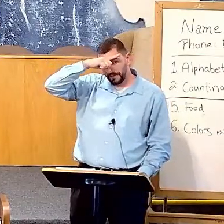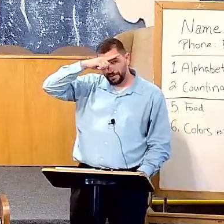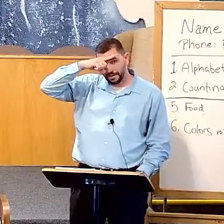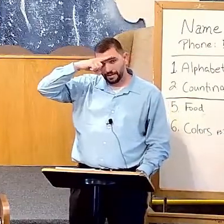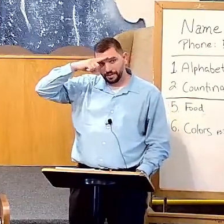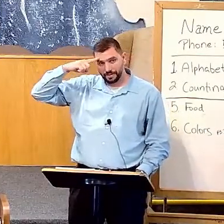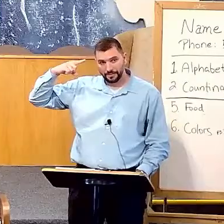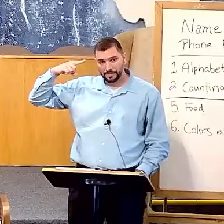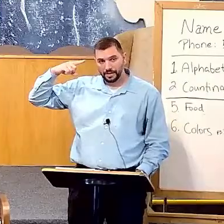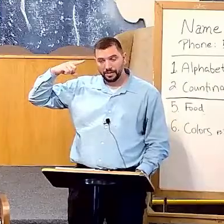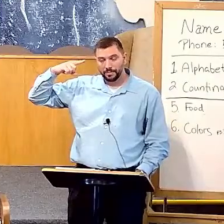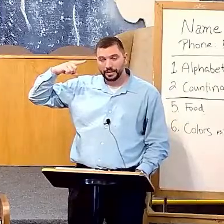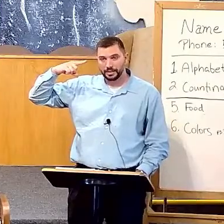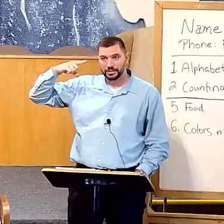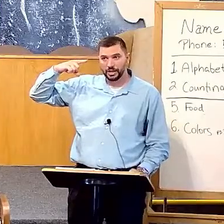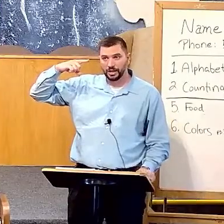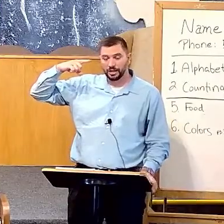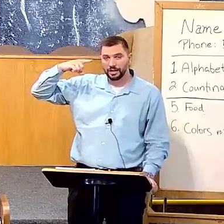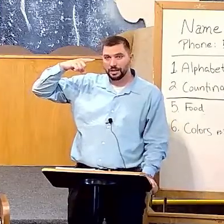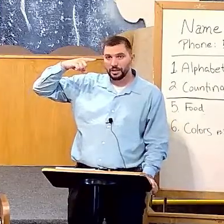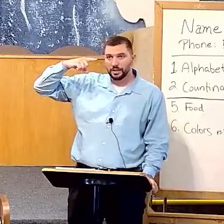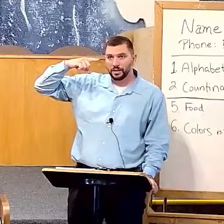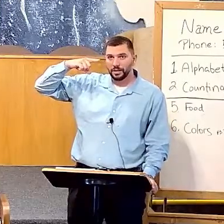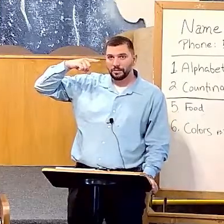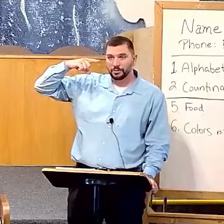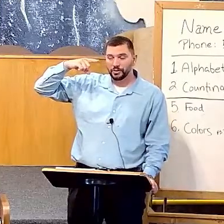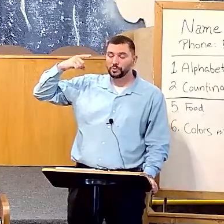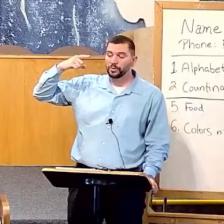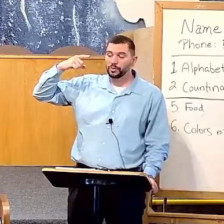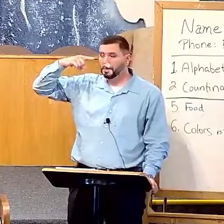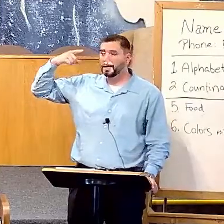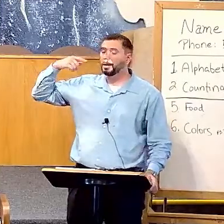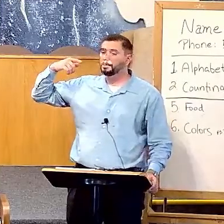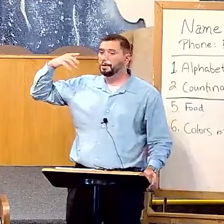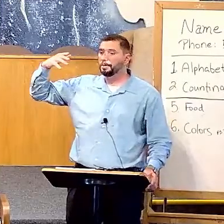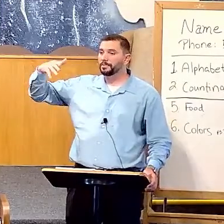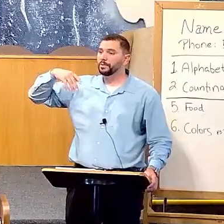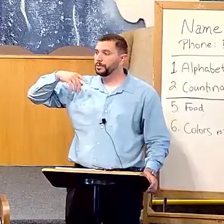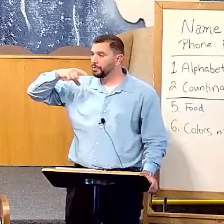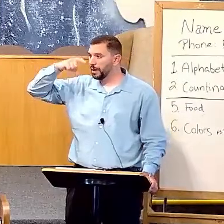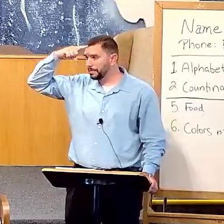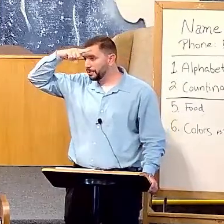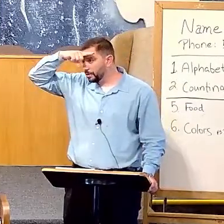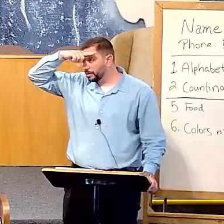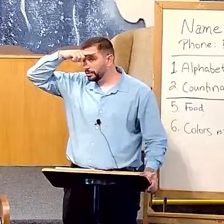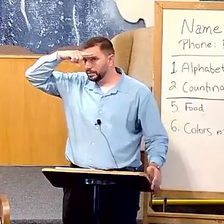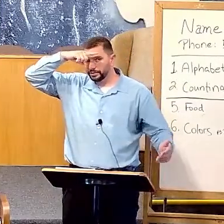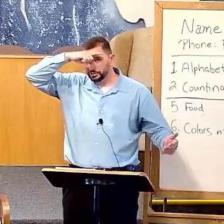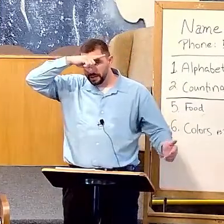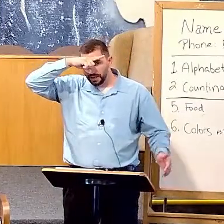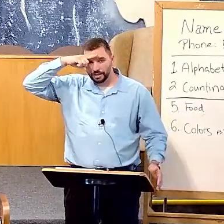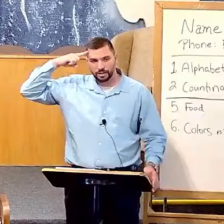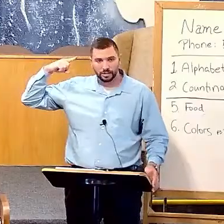finger, because so that's where it comes from. When you wipe the dirt in the sweat, it's